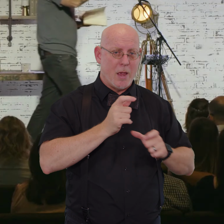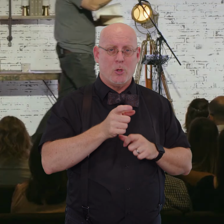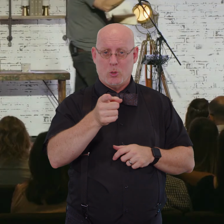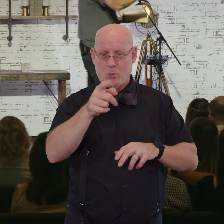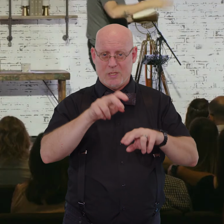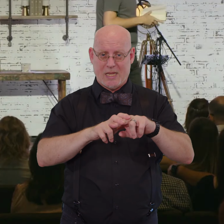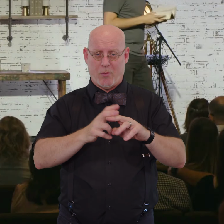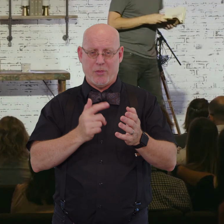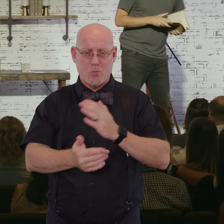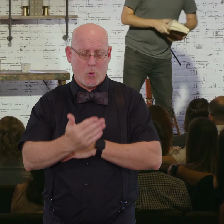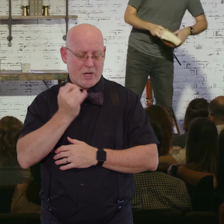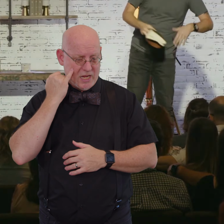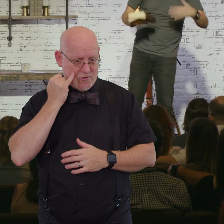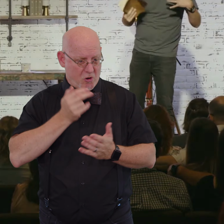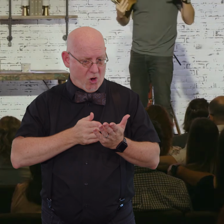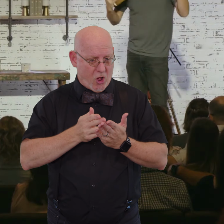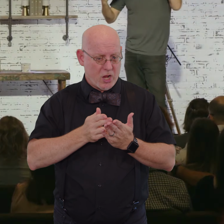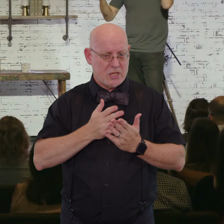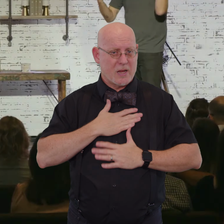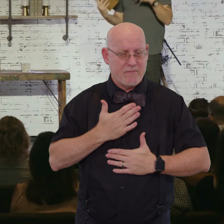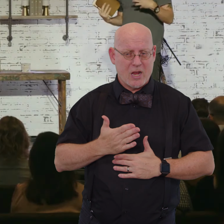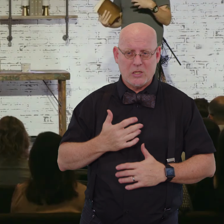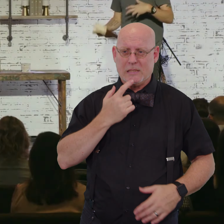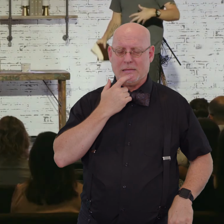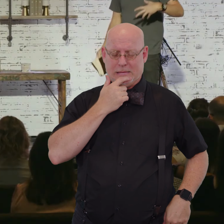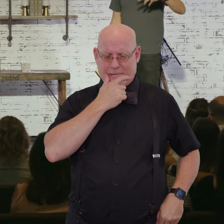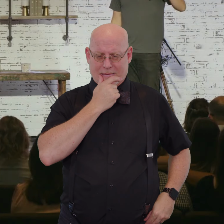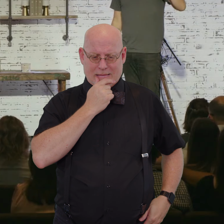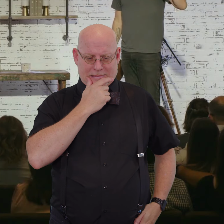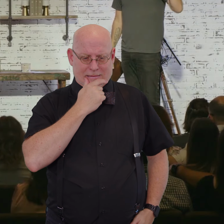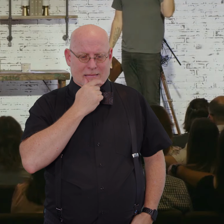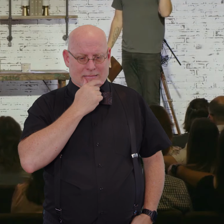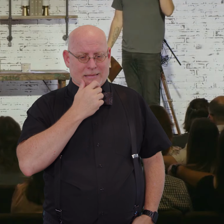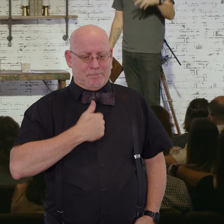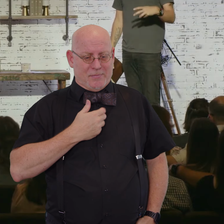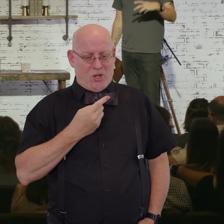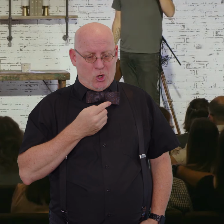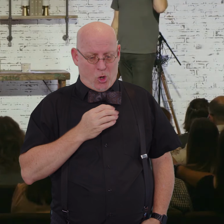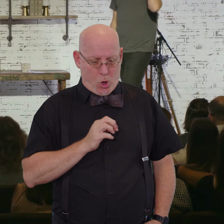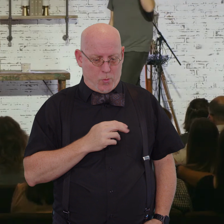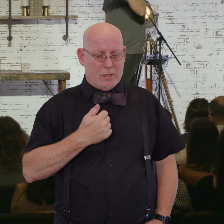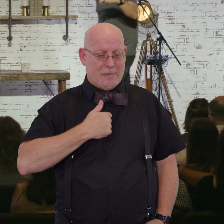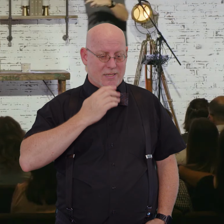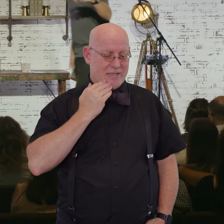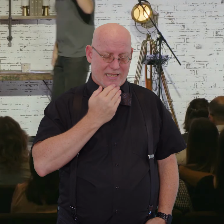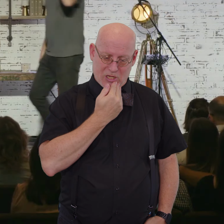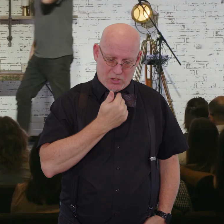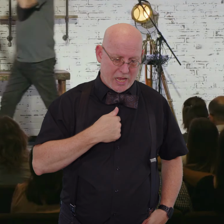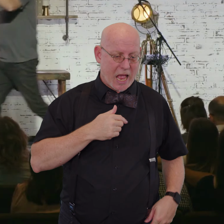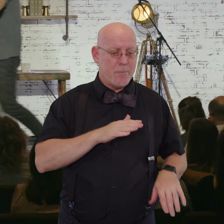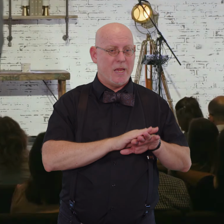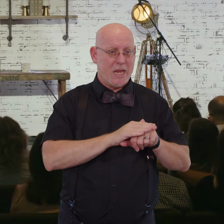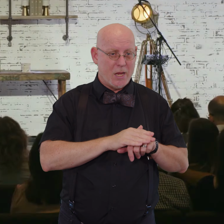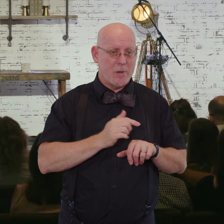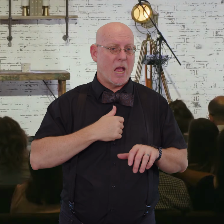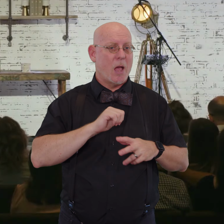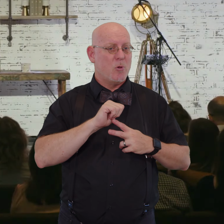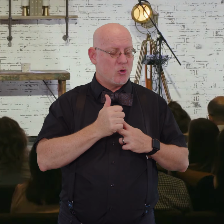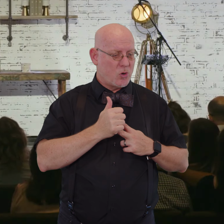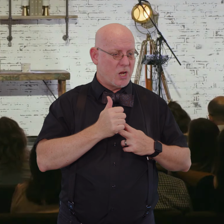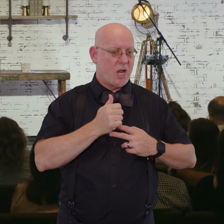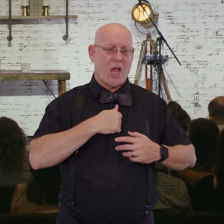you sit here this morning and if we're honest with ourselves and confessional we go I am Gomer I am Israel I am the hypocrite